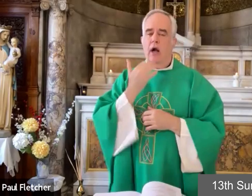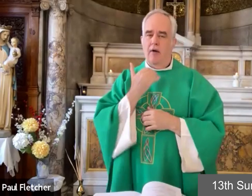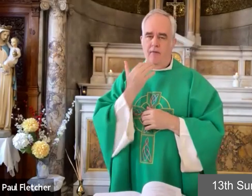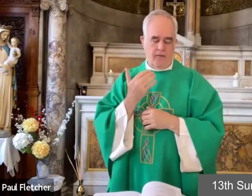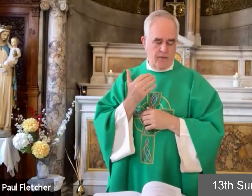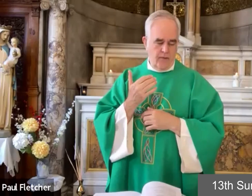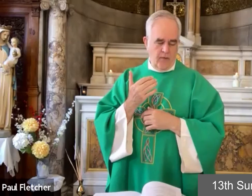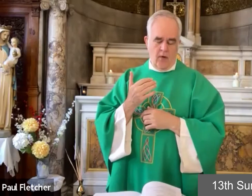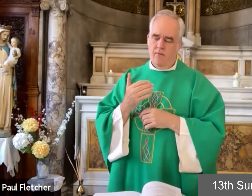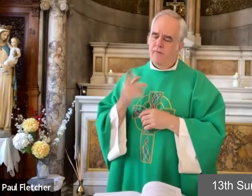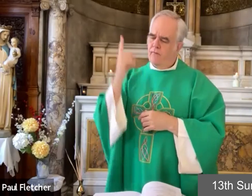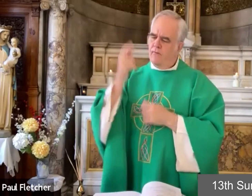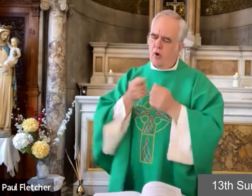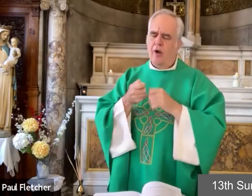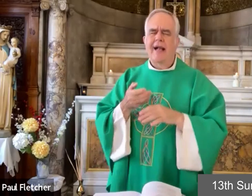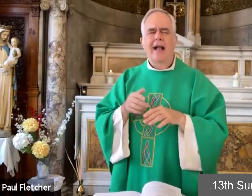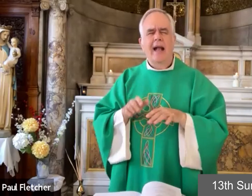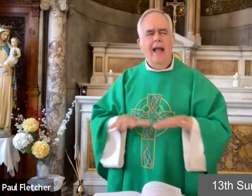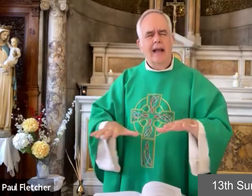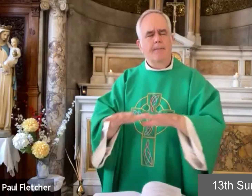enough for God's kingdom."